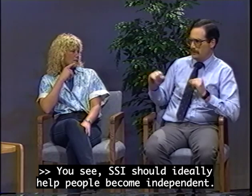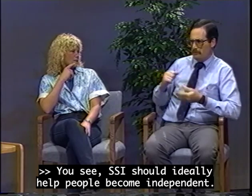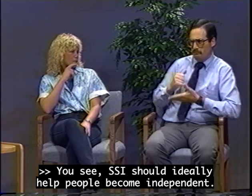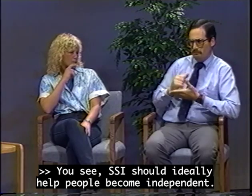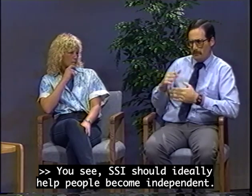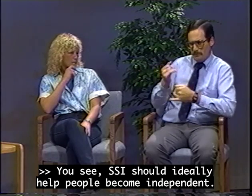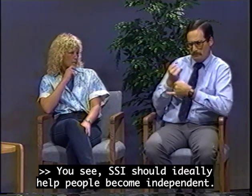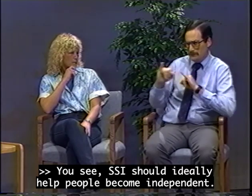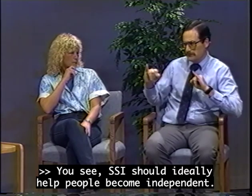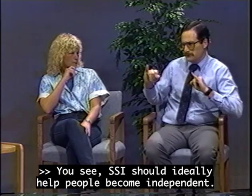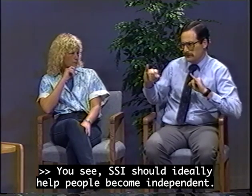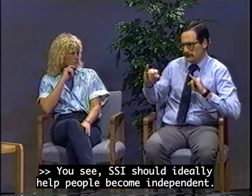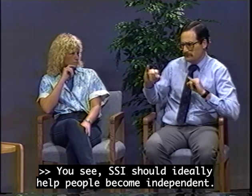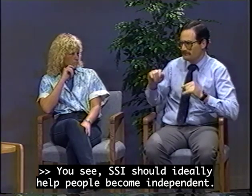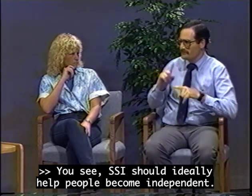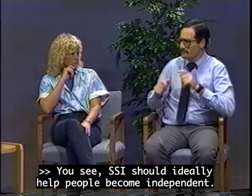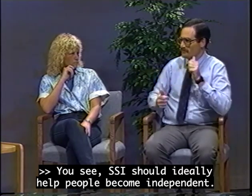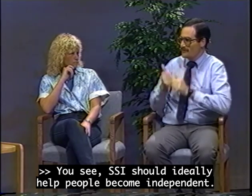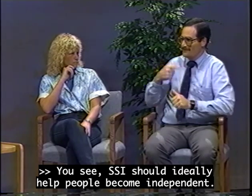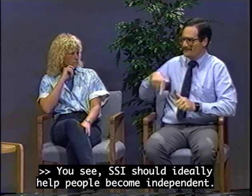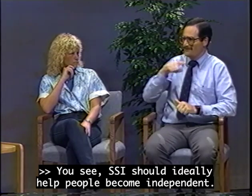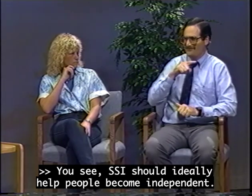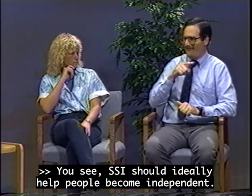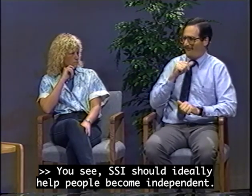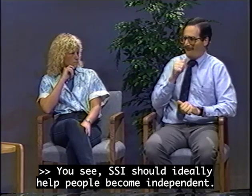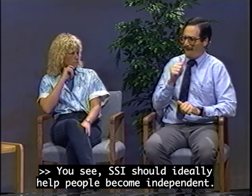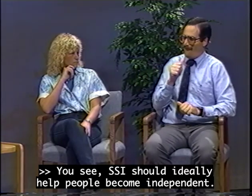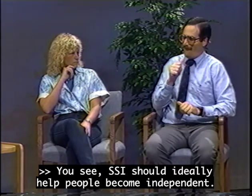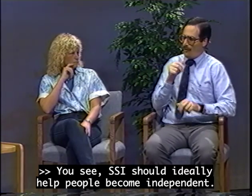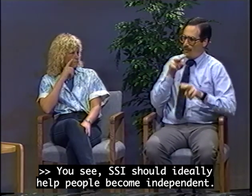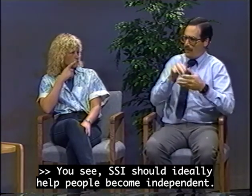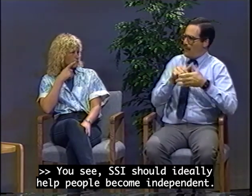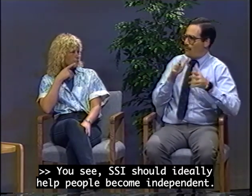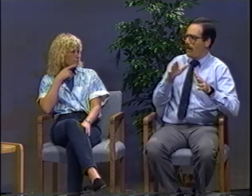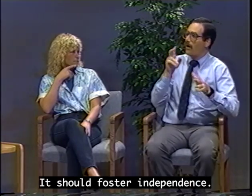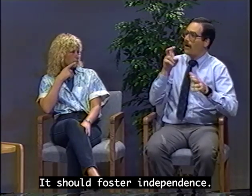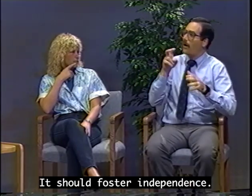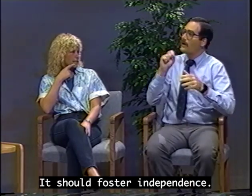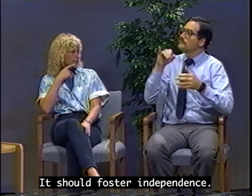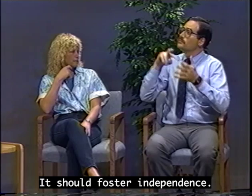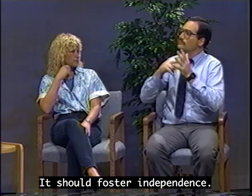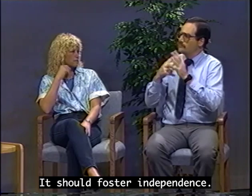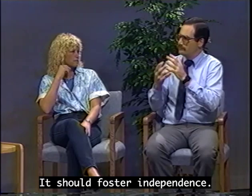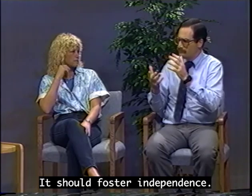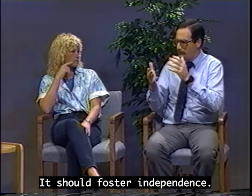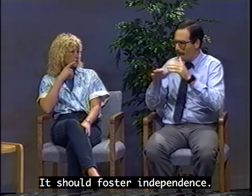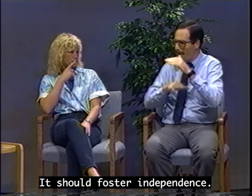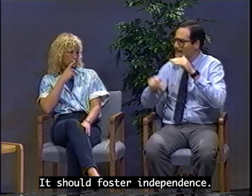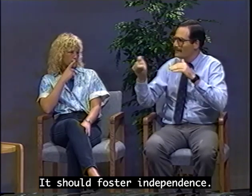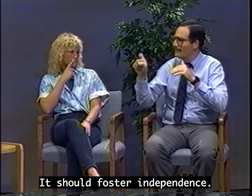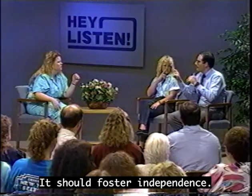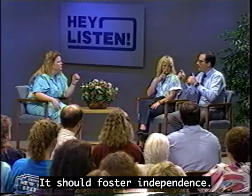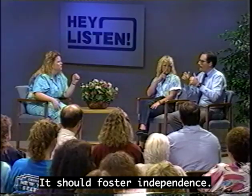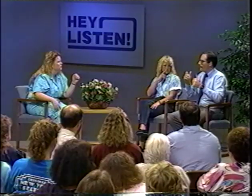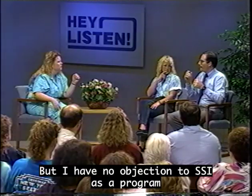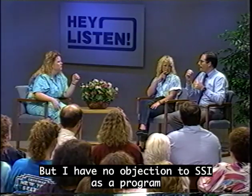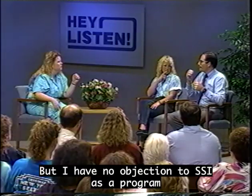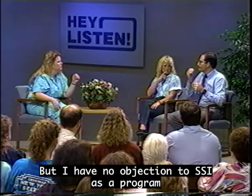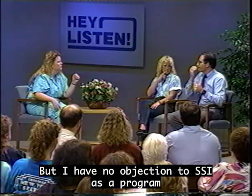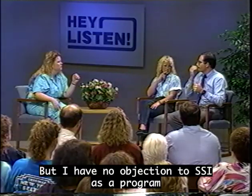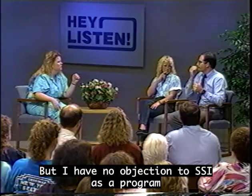you see, SSI should ideally help people become independent. It should foster